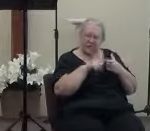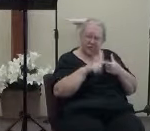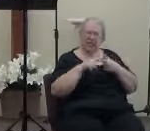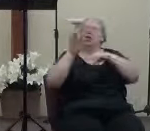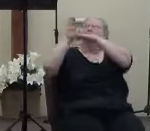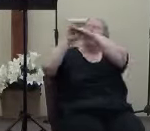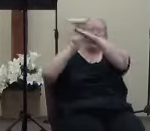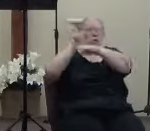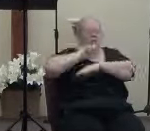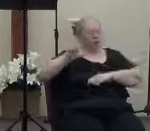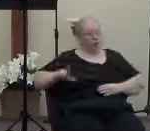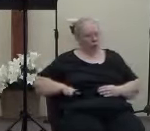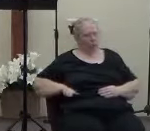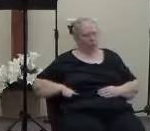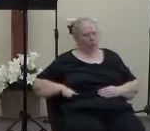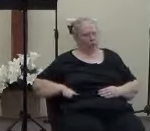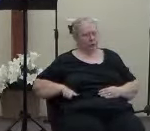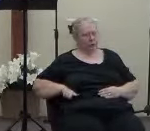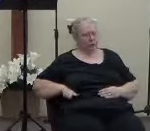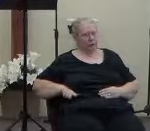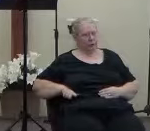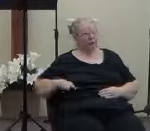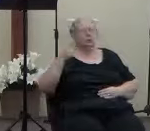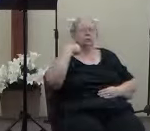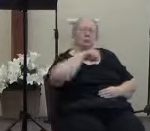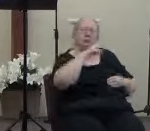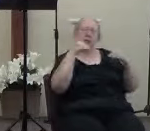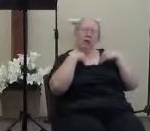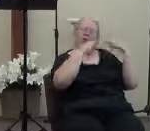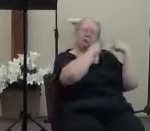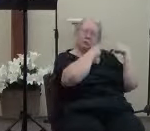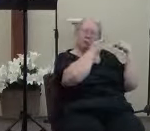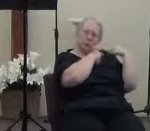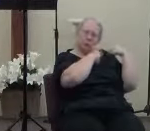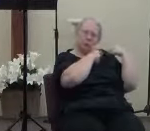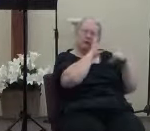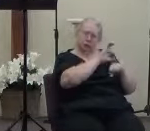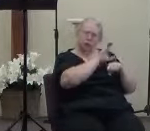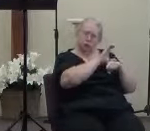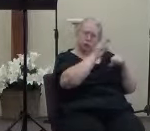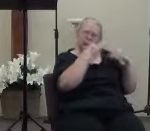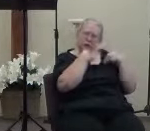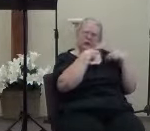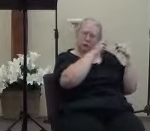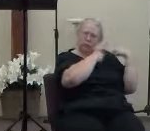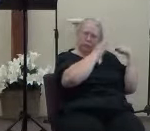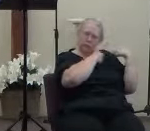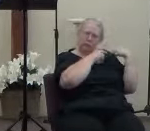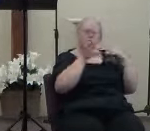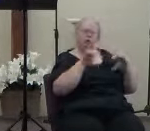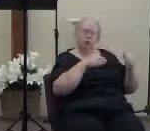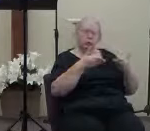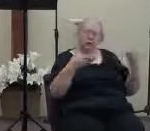See, we have an obligation as the body of Christ, as the church of Jesus Christ on this earth, to do what